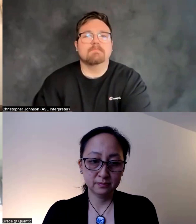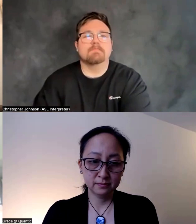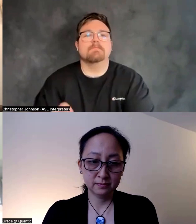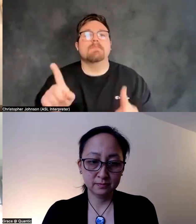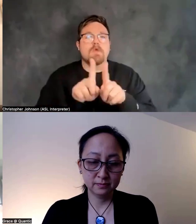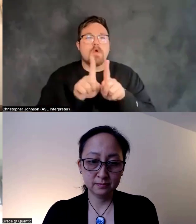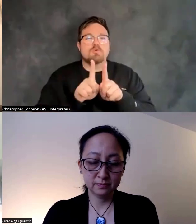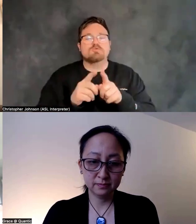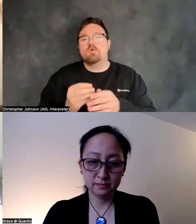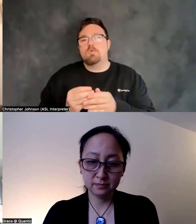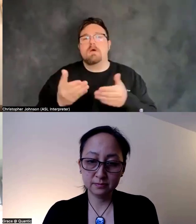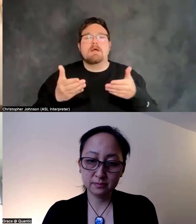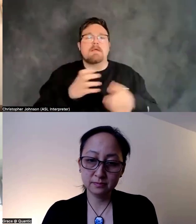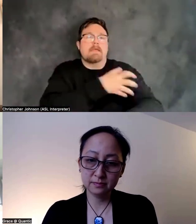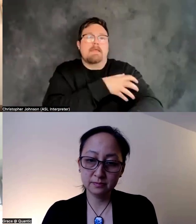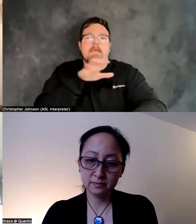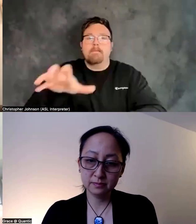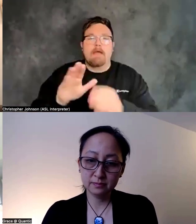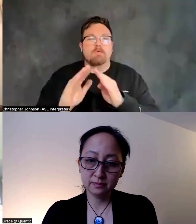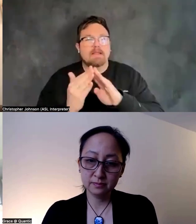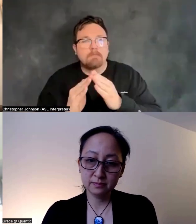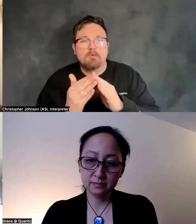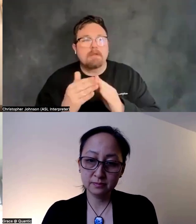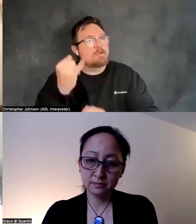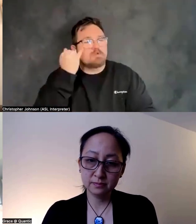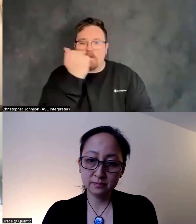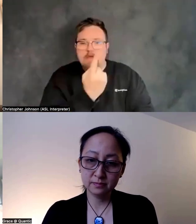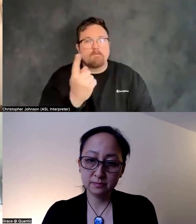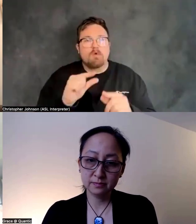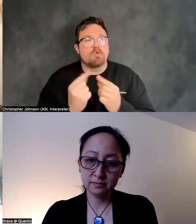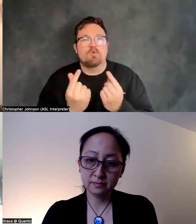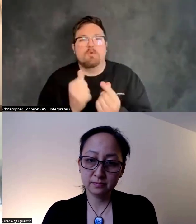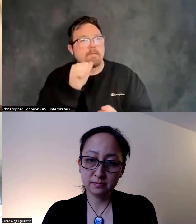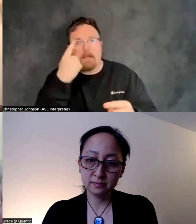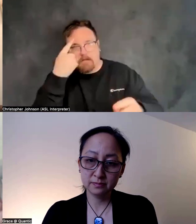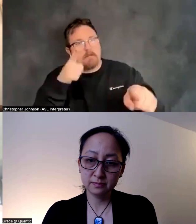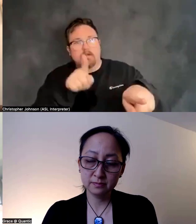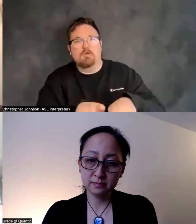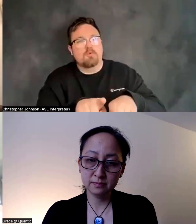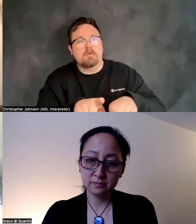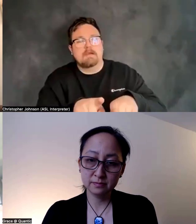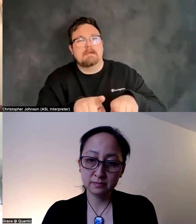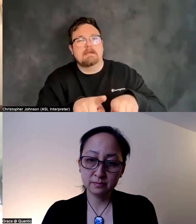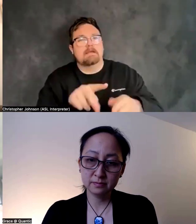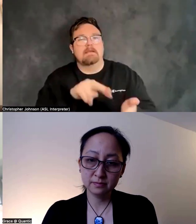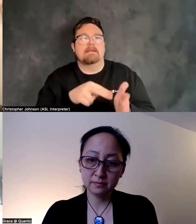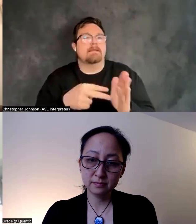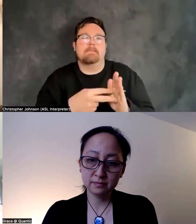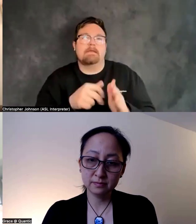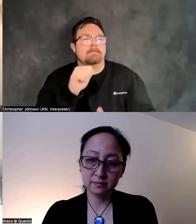community does not, or if everybody in the room does not agree to what the original speaker said, that stands nullified. So